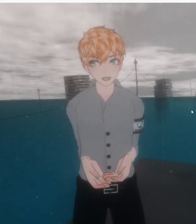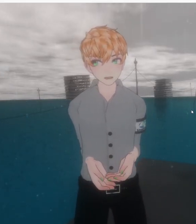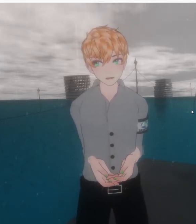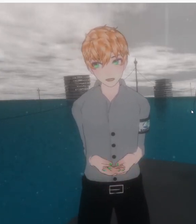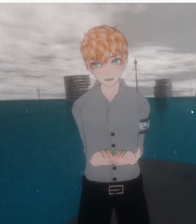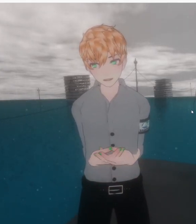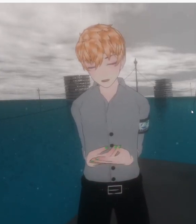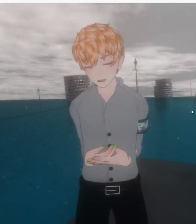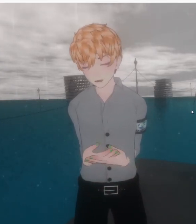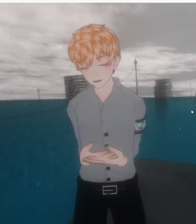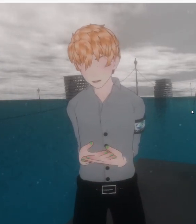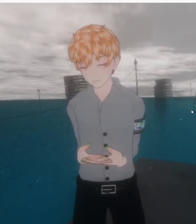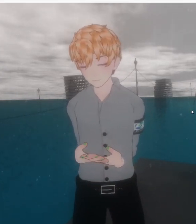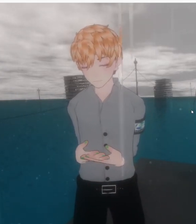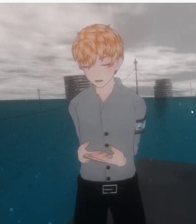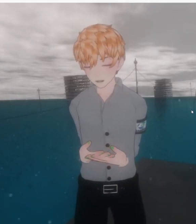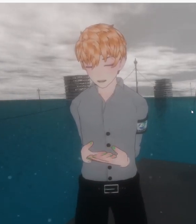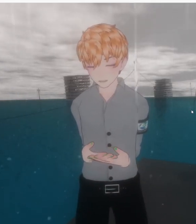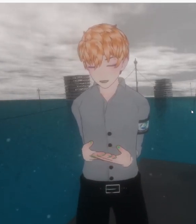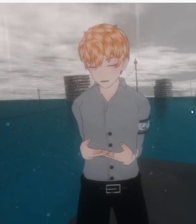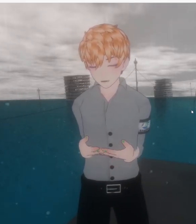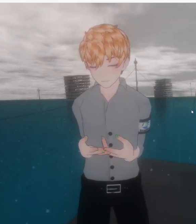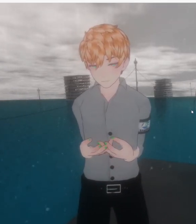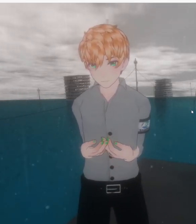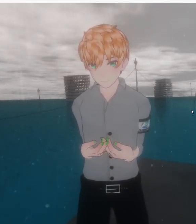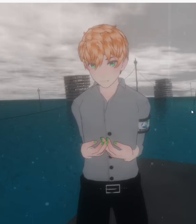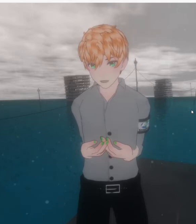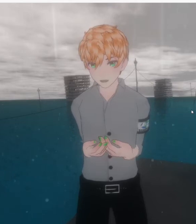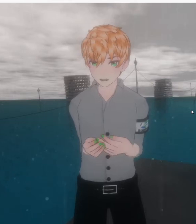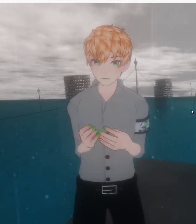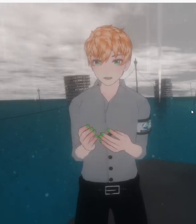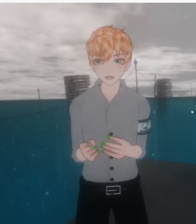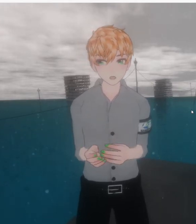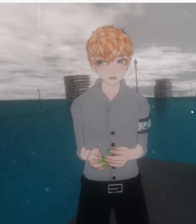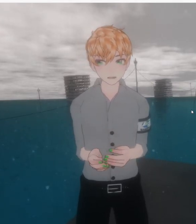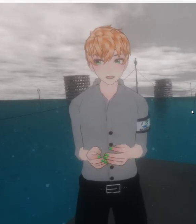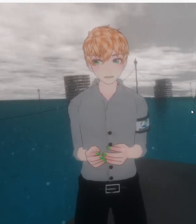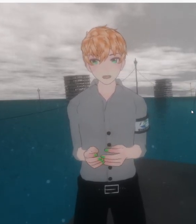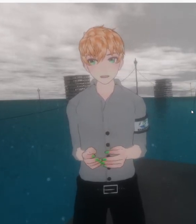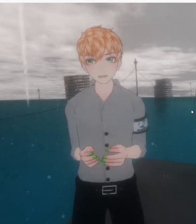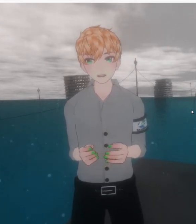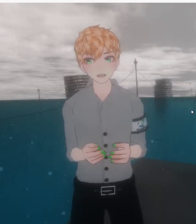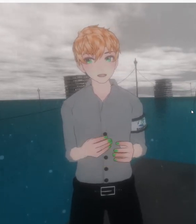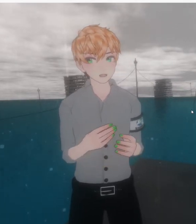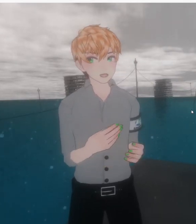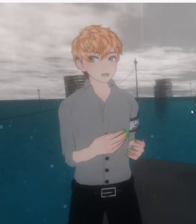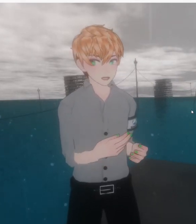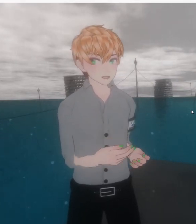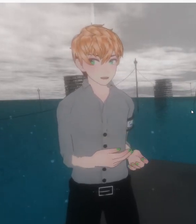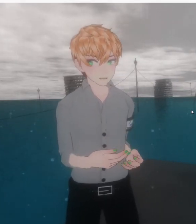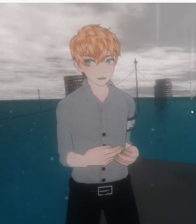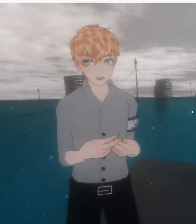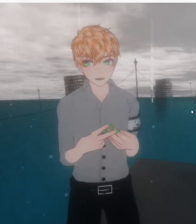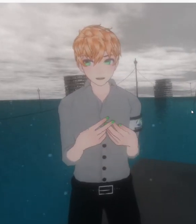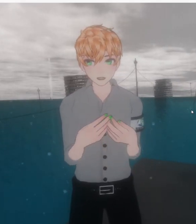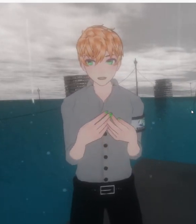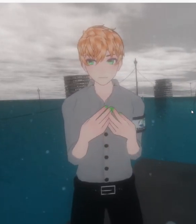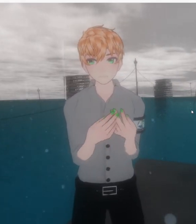that experience. And I don't want to sound sad in saying that I don't have a lot of experiences that I